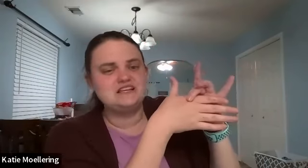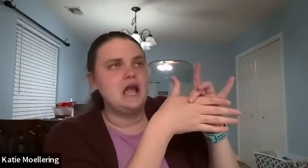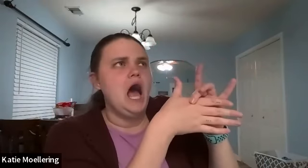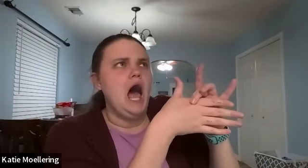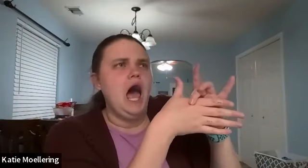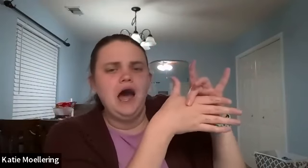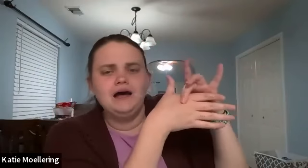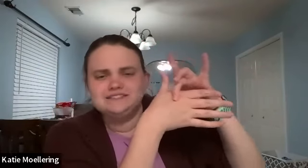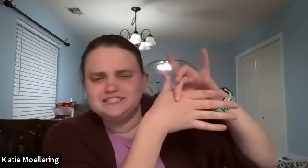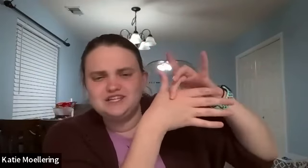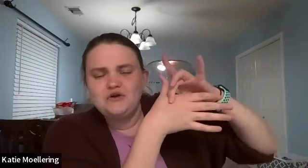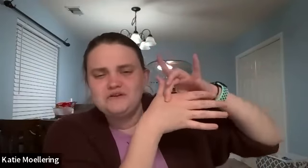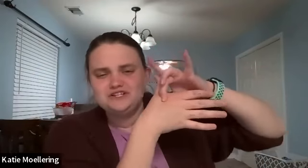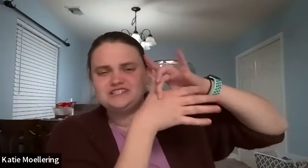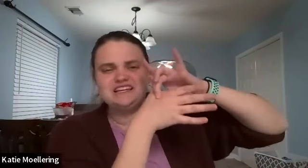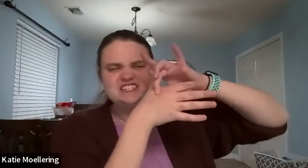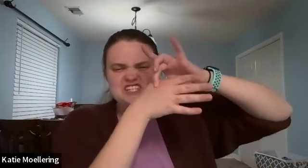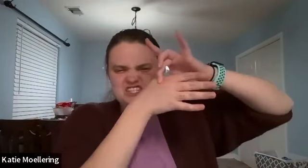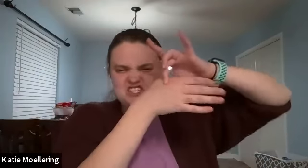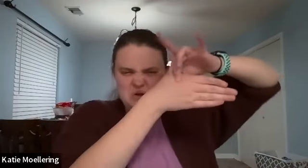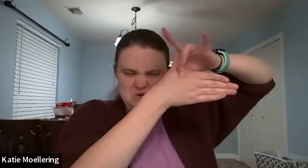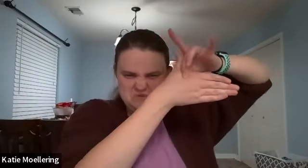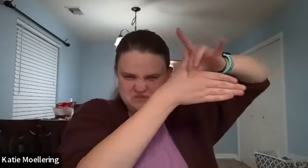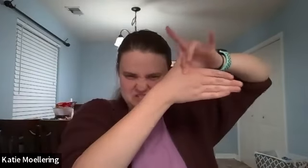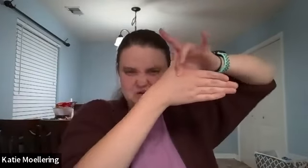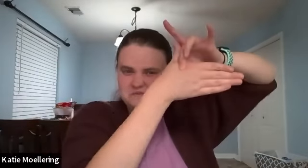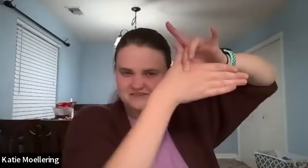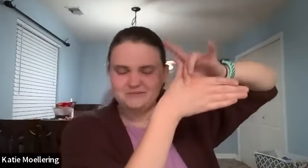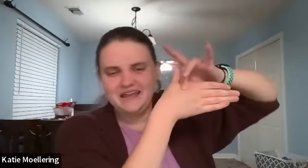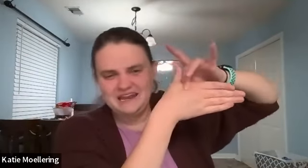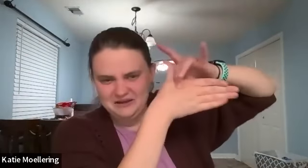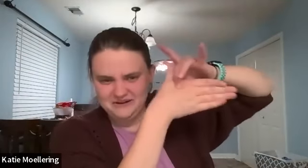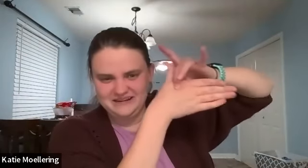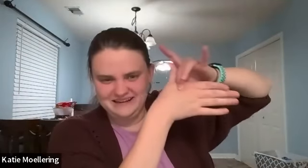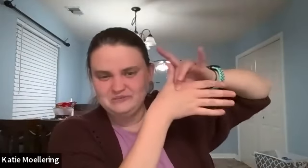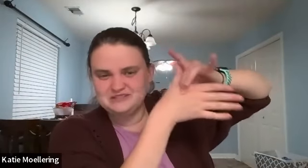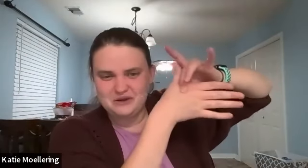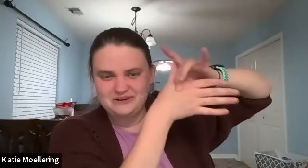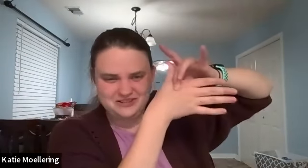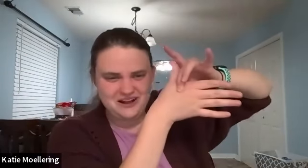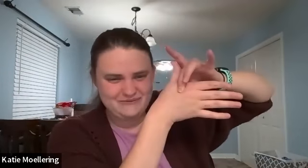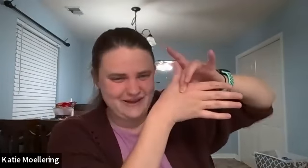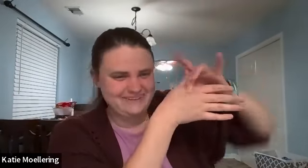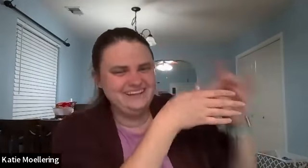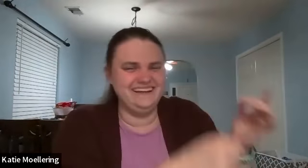like, she's like, it's just so descriptive. And I'm like, I know, but it helps you know what you're talking about.